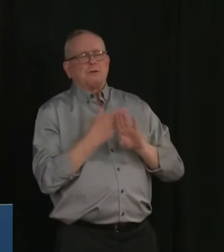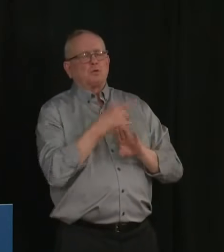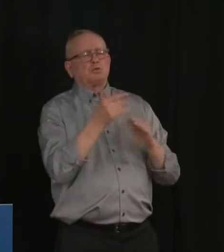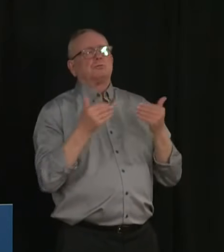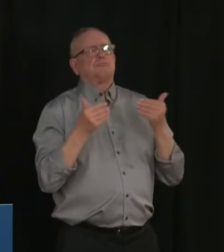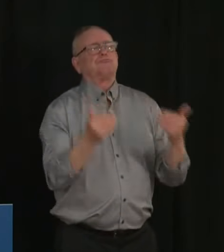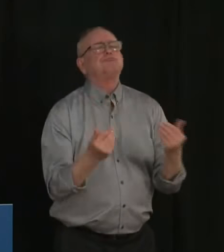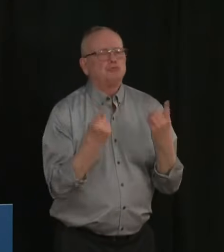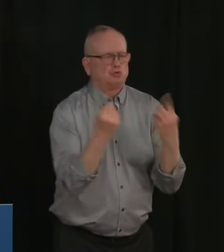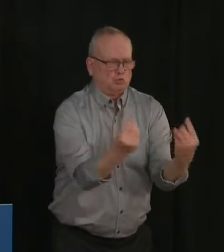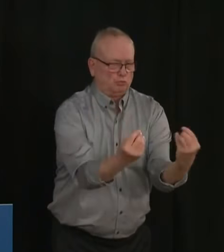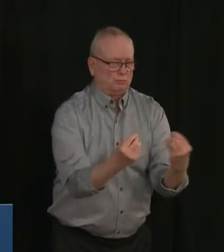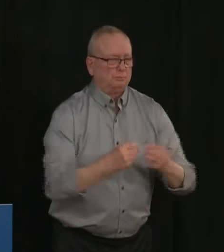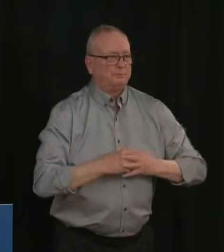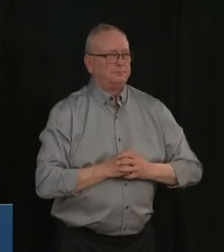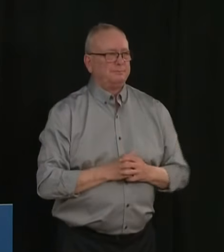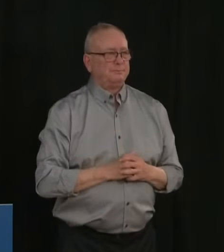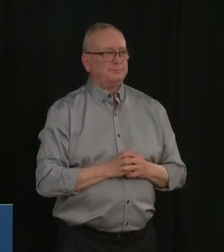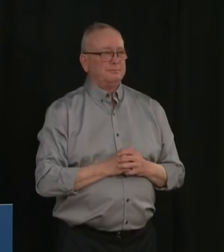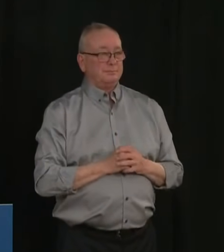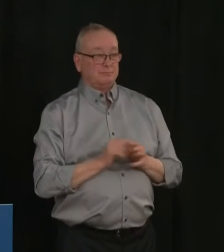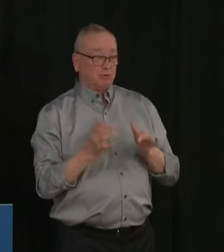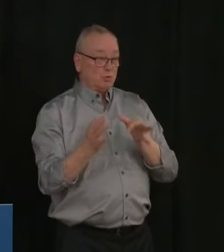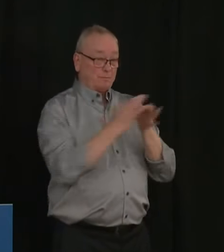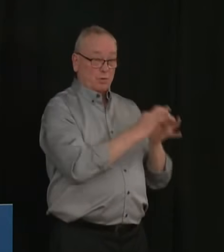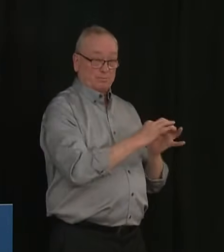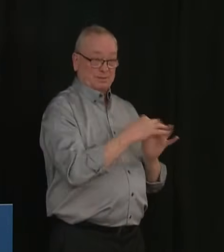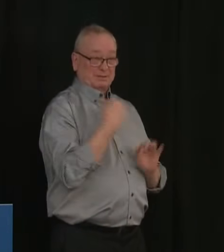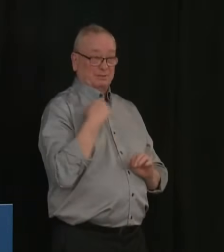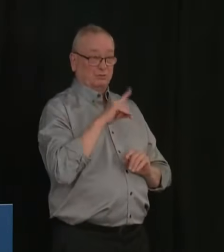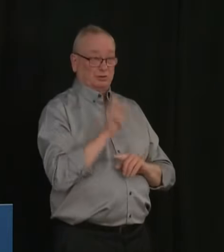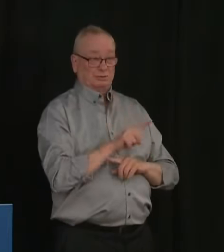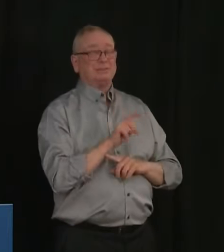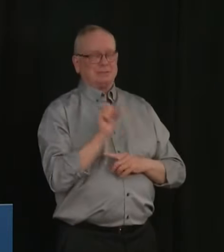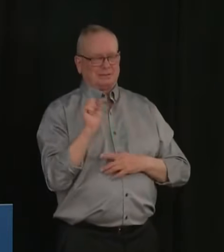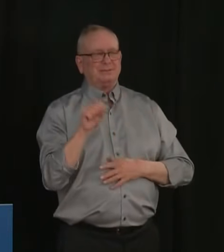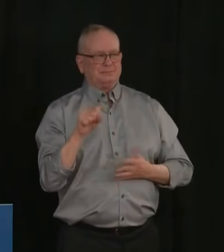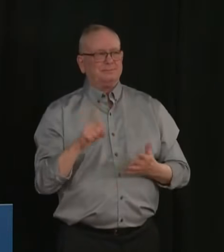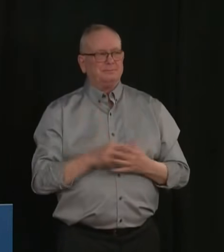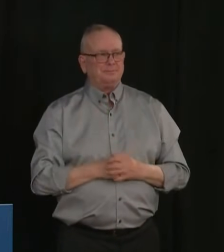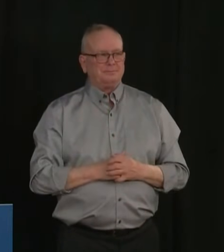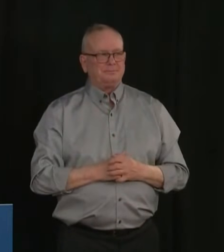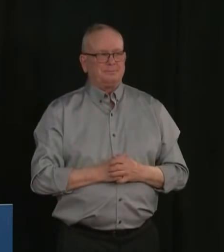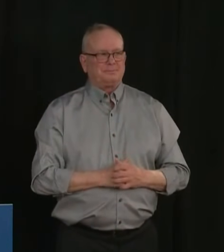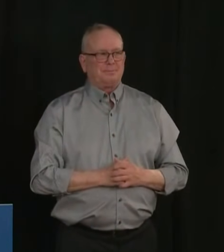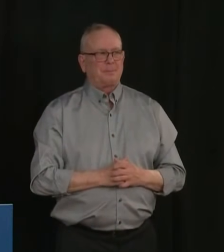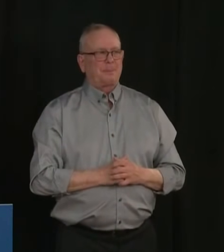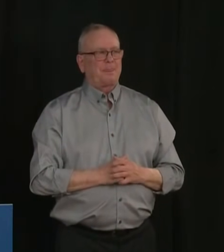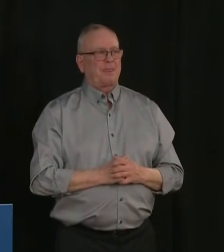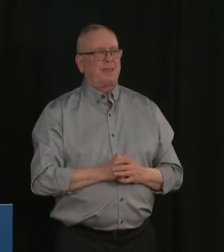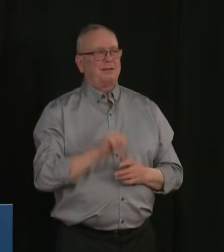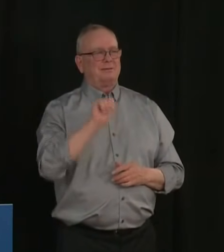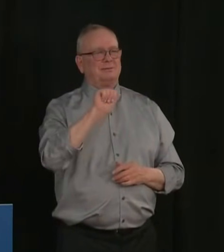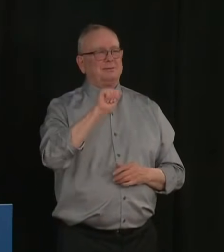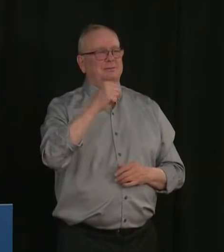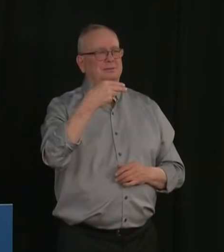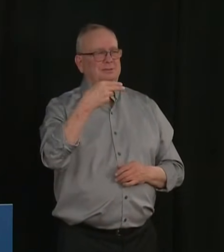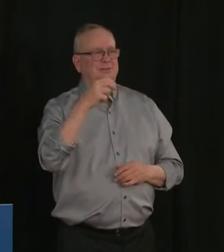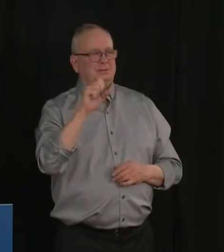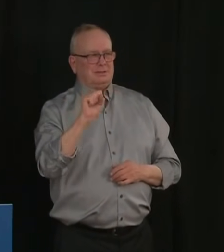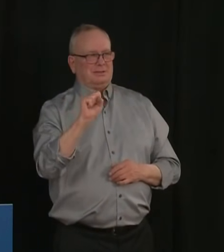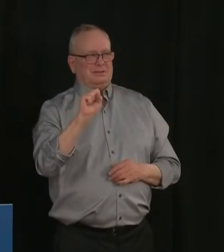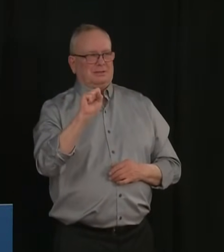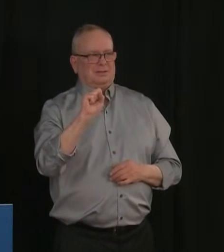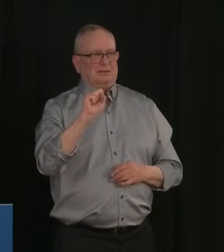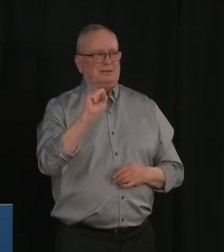question? Yeah, just to follow up, in light of AHS shrouding up Grace Life, is this a measure that